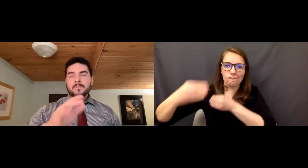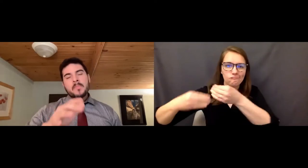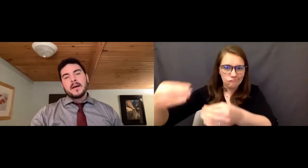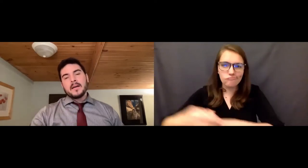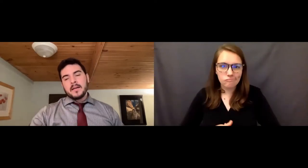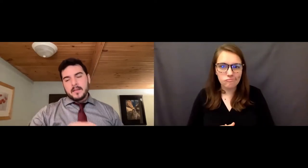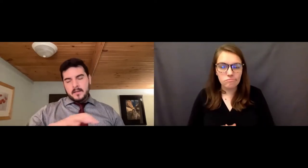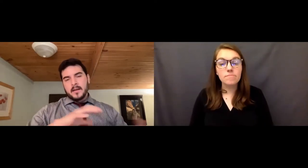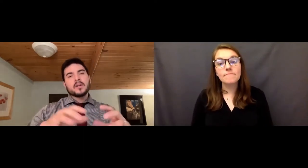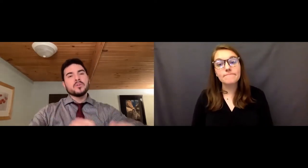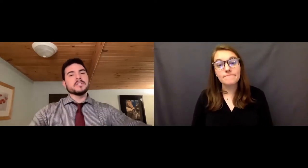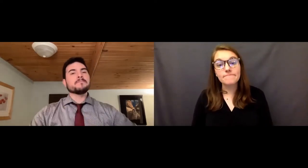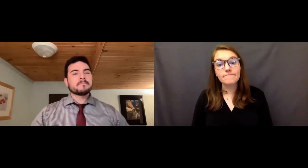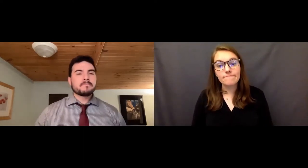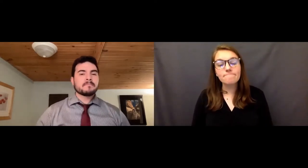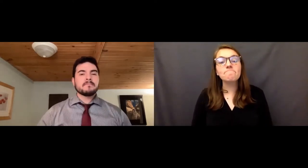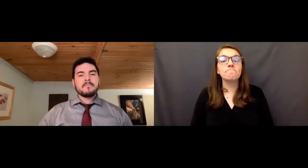So,